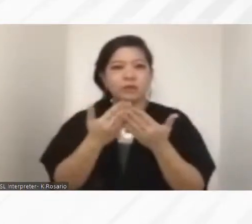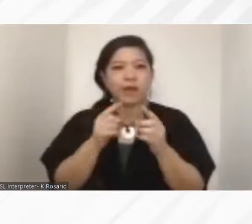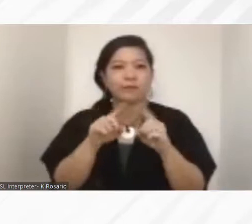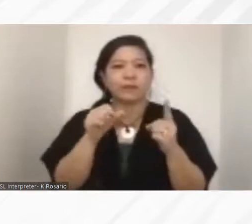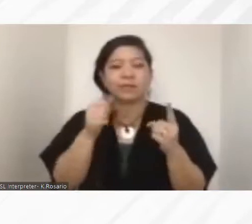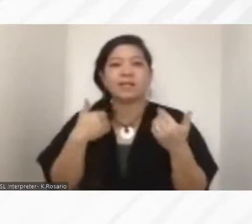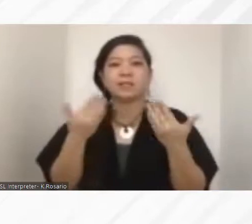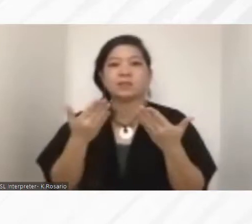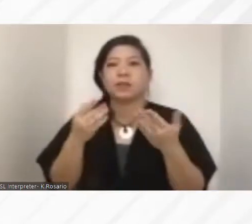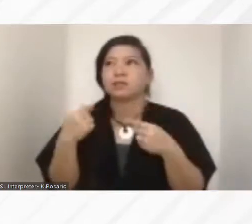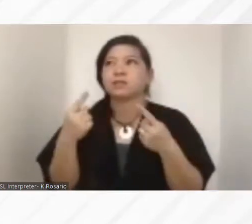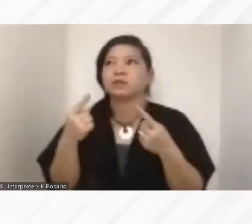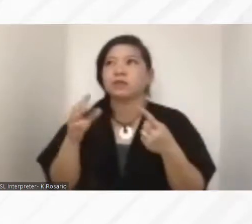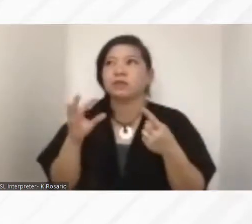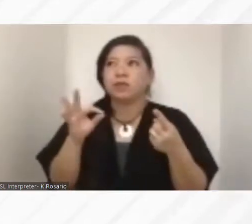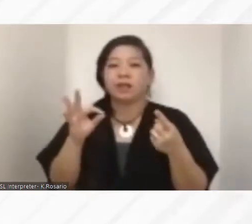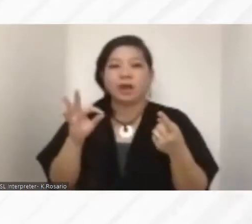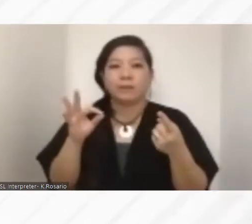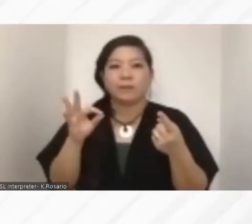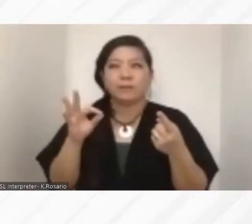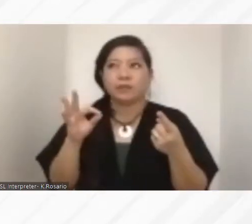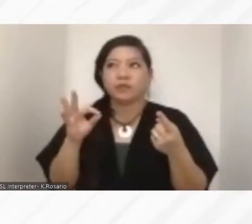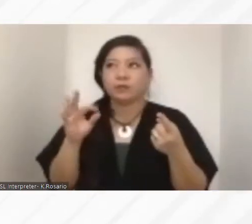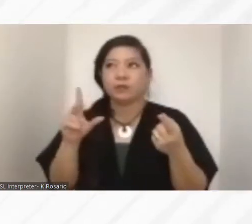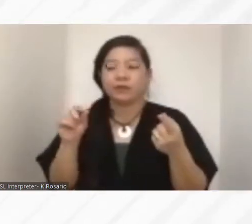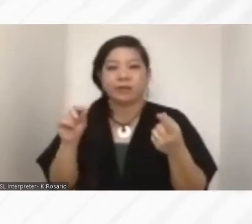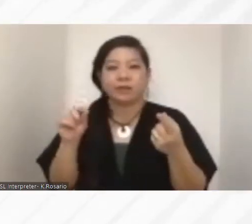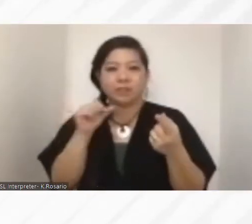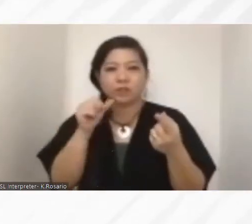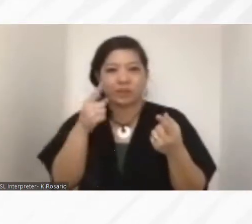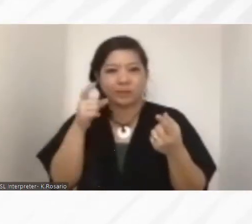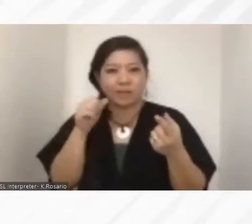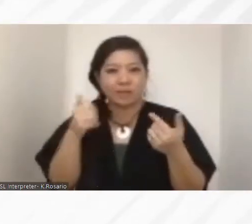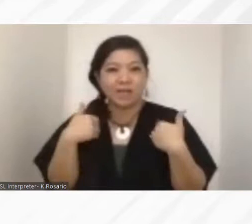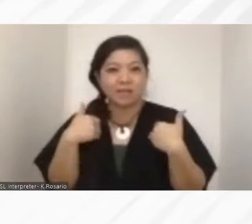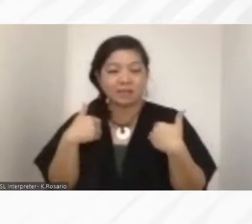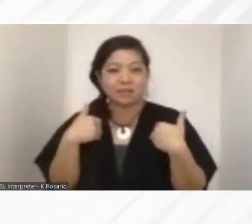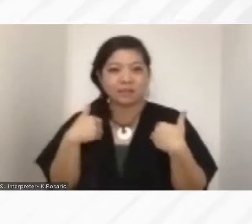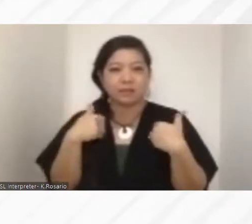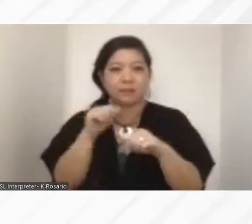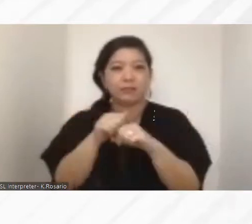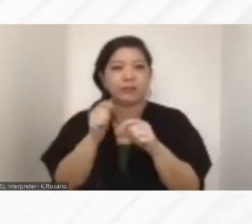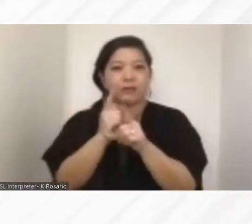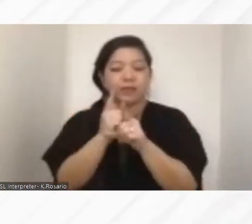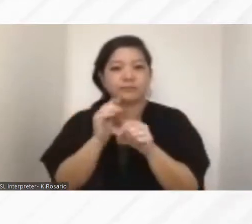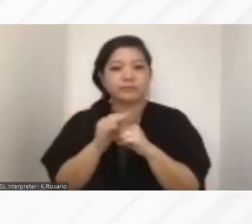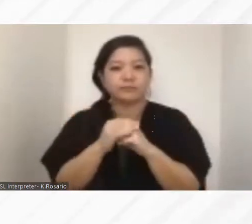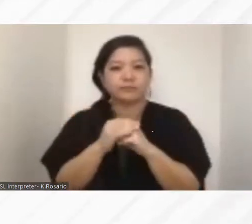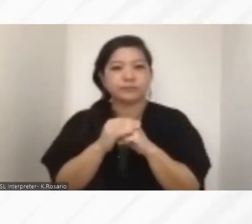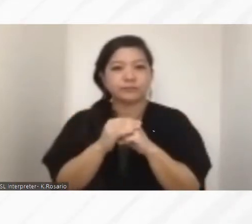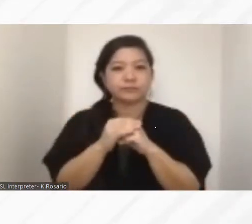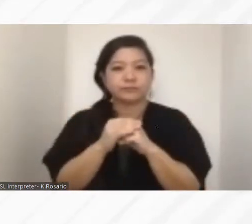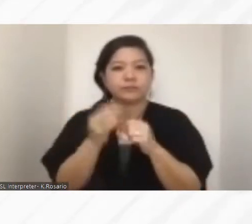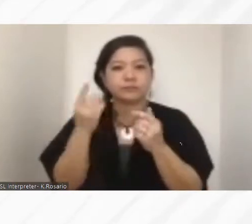and approaches you have seen that have been effective in the response, the fight against COVID-19. For